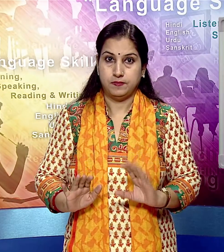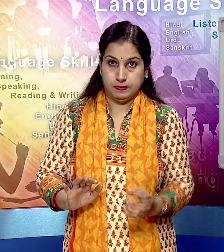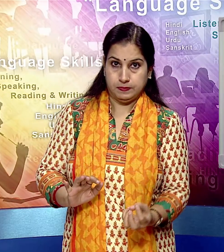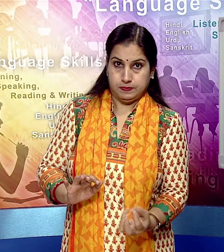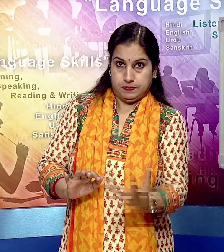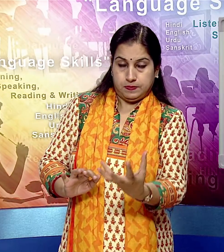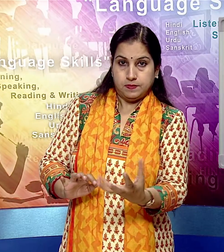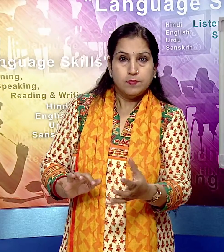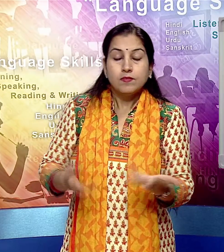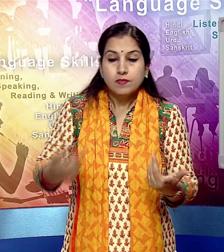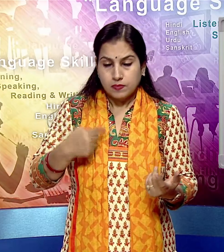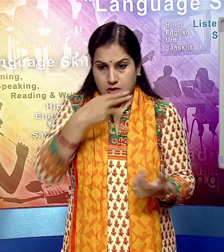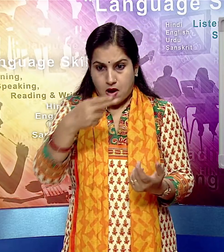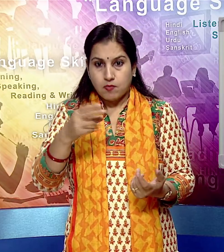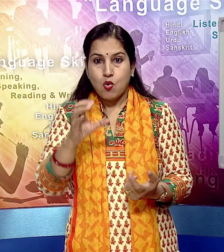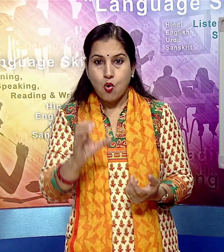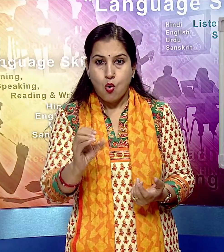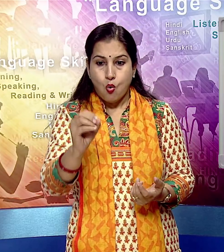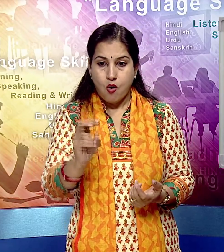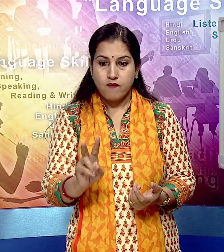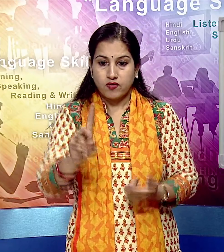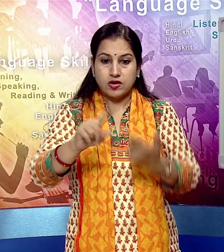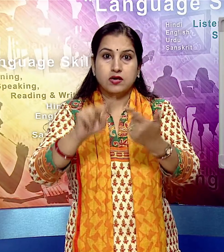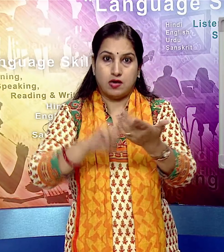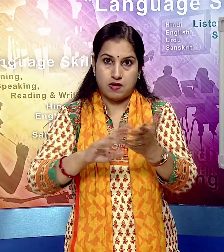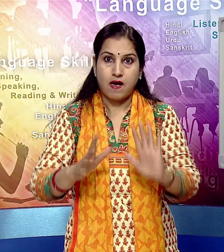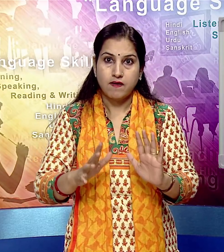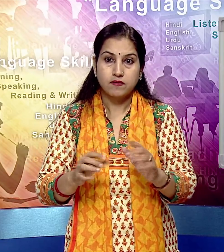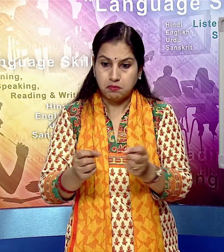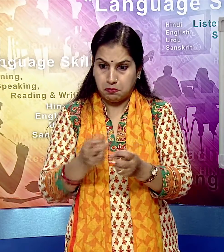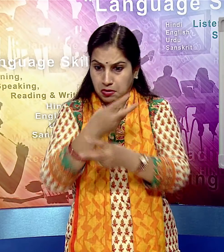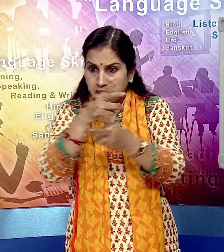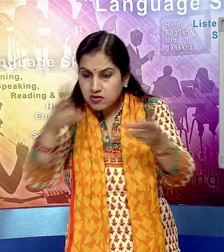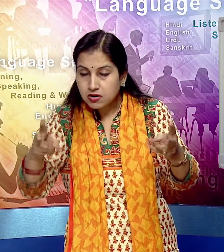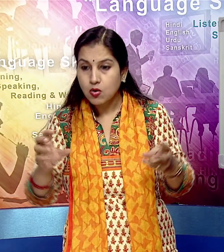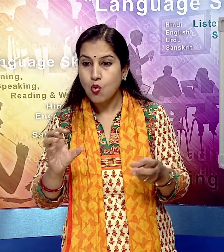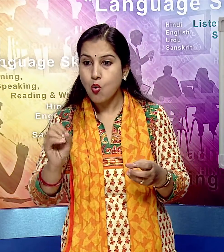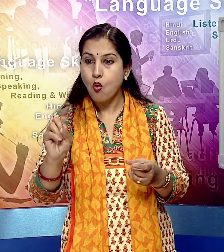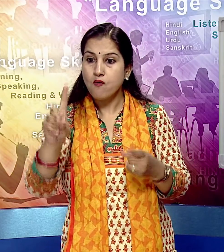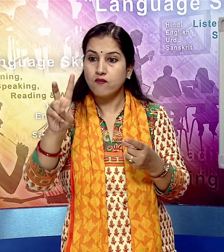We call it oven. A wide varieties of ovens are available in the